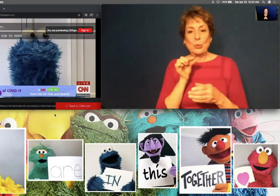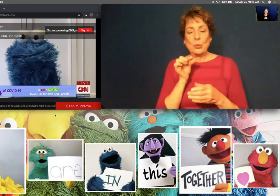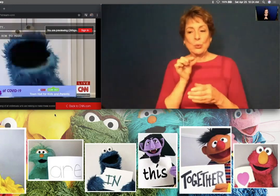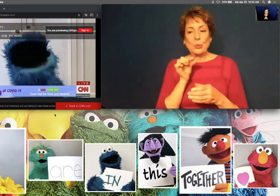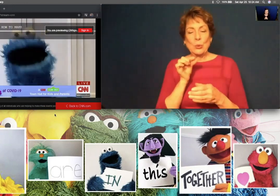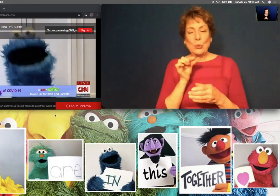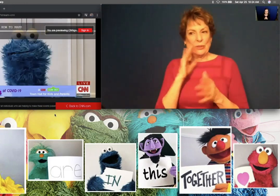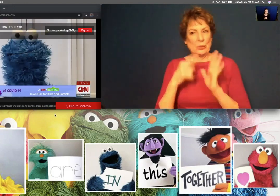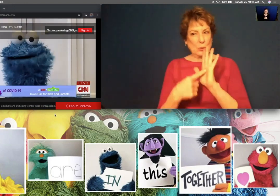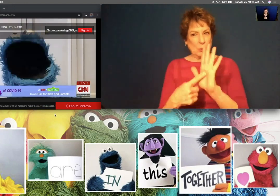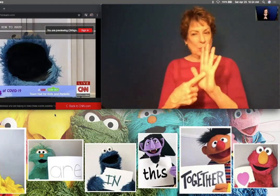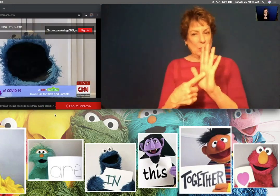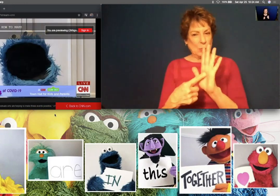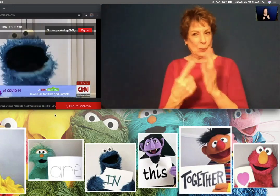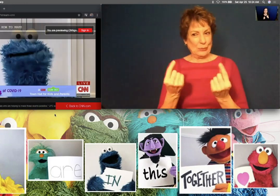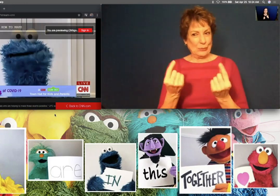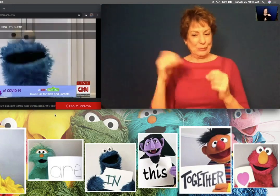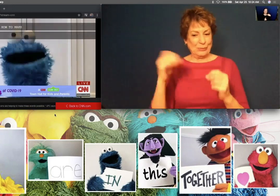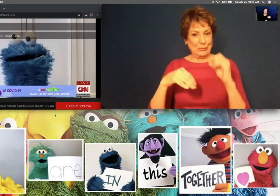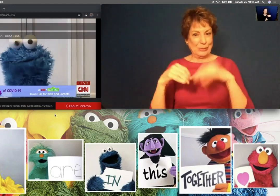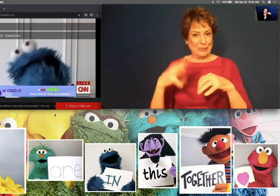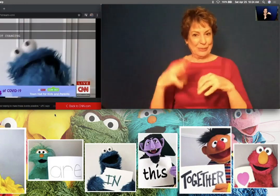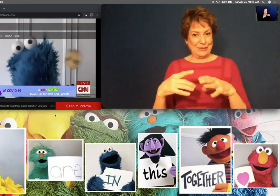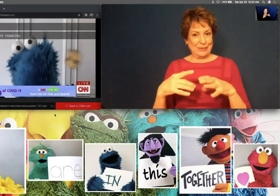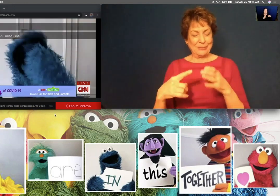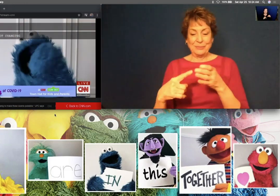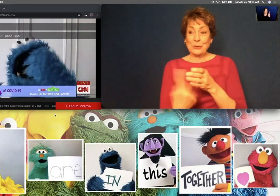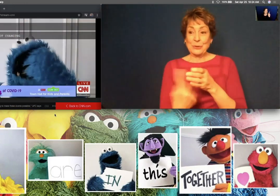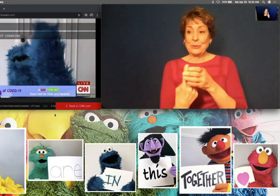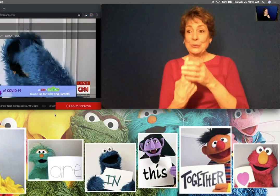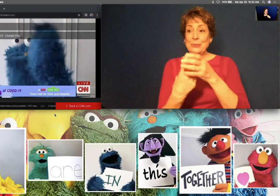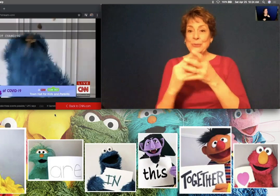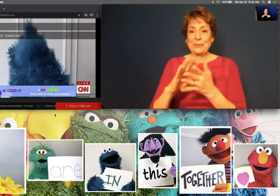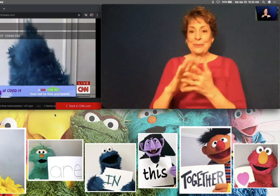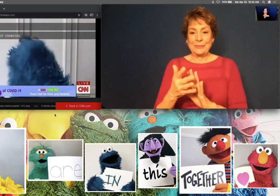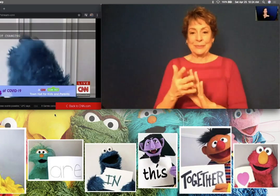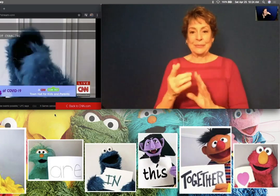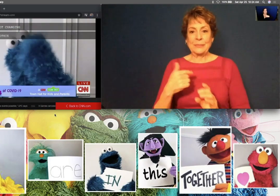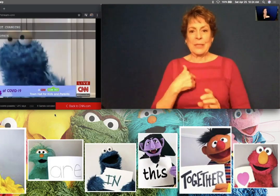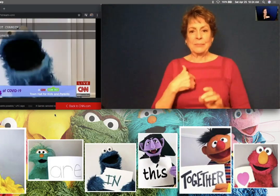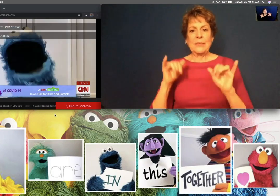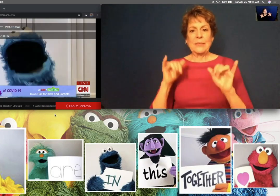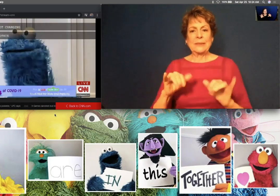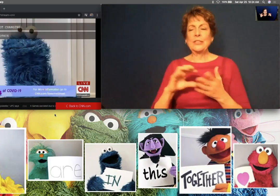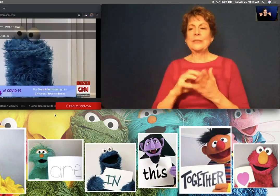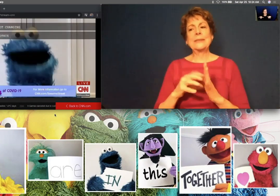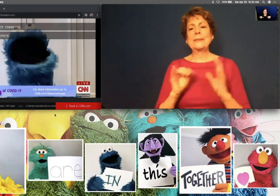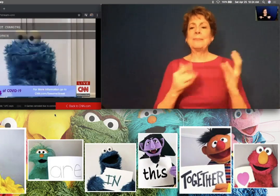changing me name to Fruit Smoothie Monster. Me still Cookie Monster.